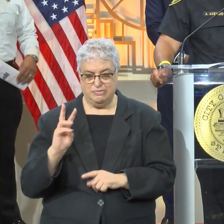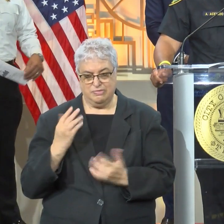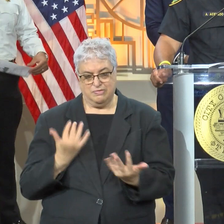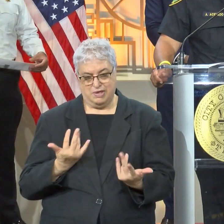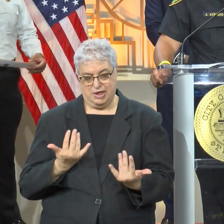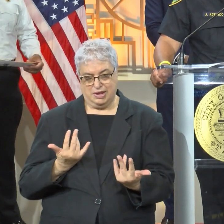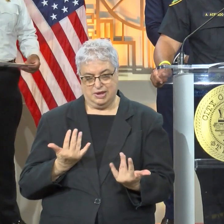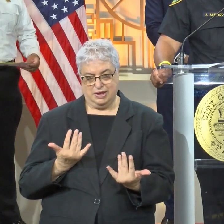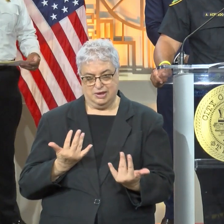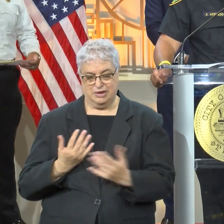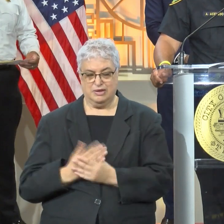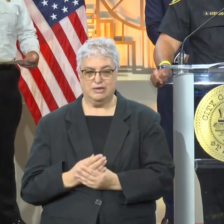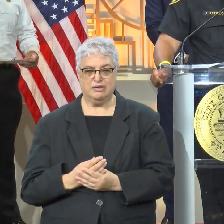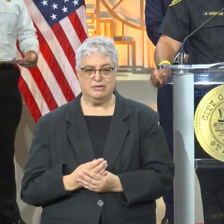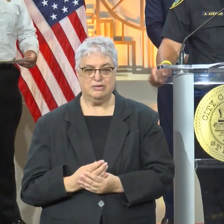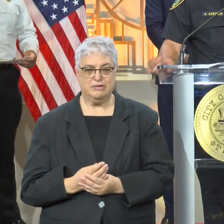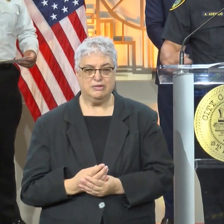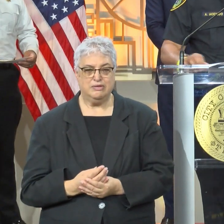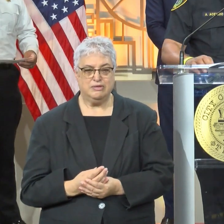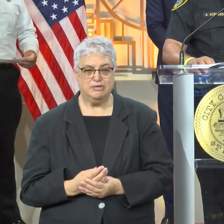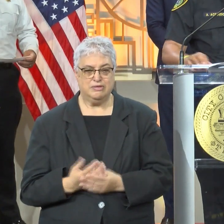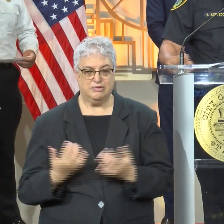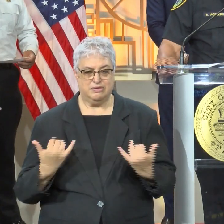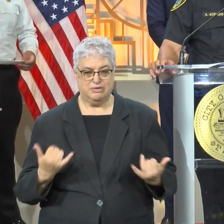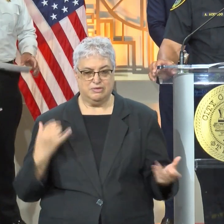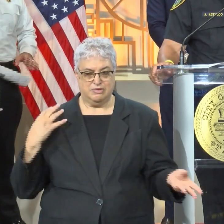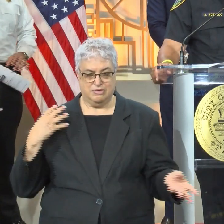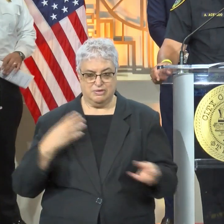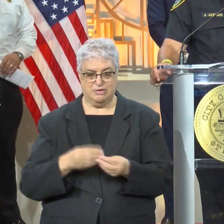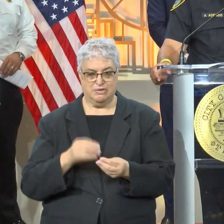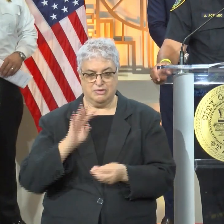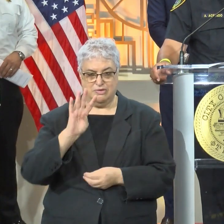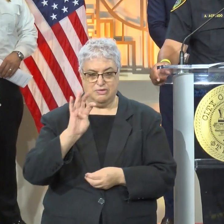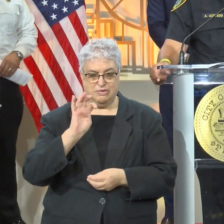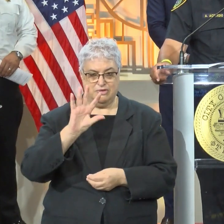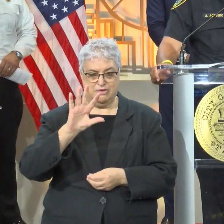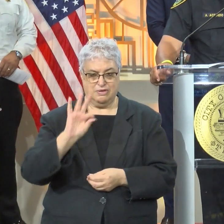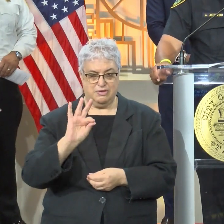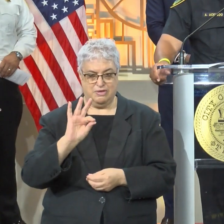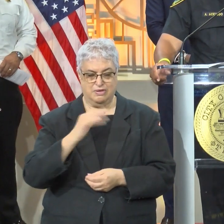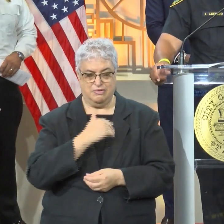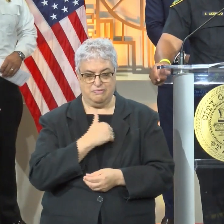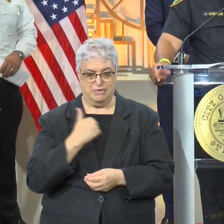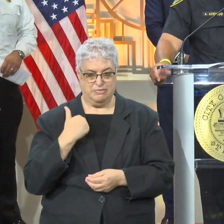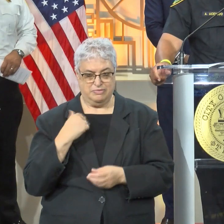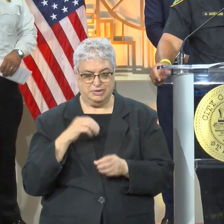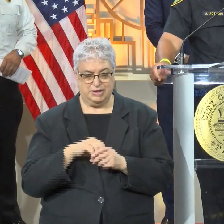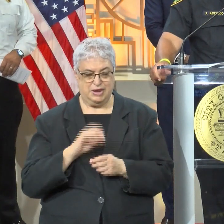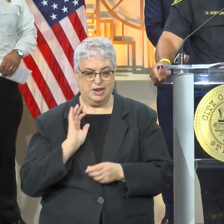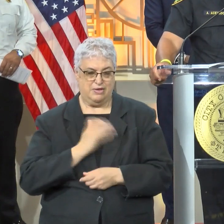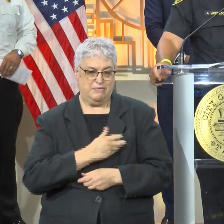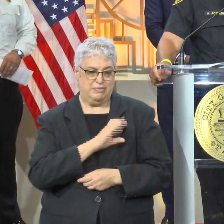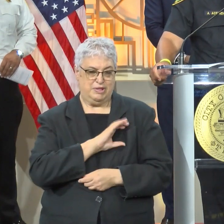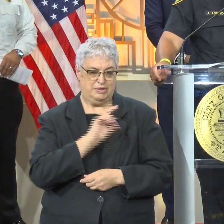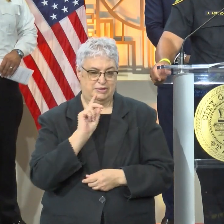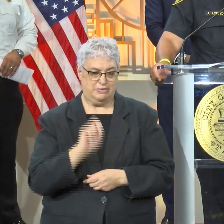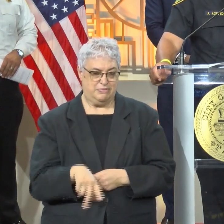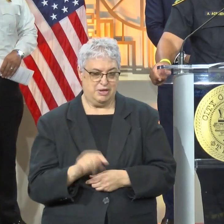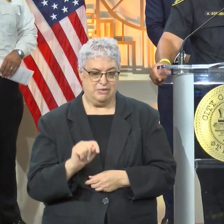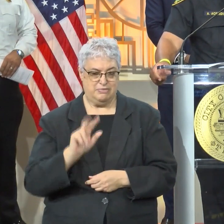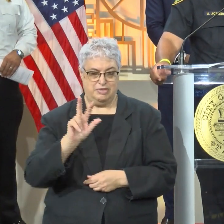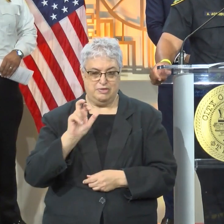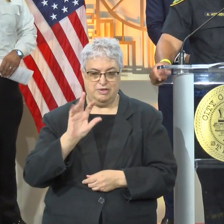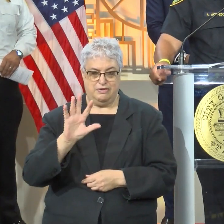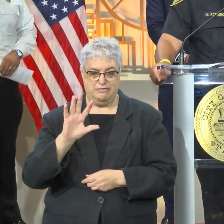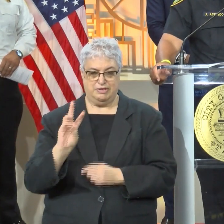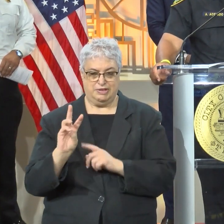pending results. To date, we've had 459 members of the department that have tested positive, and